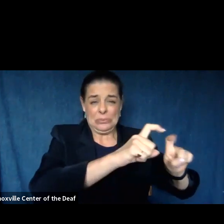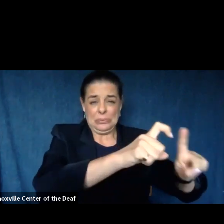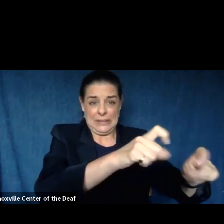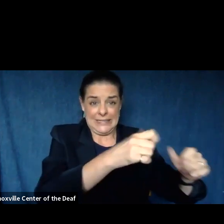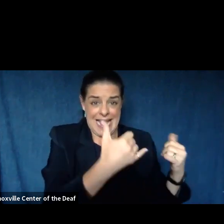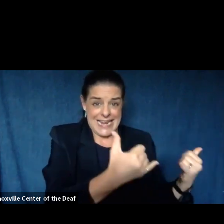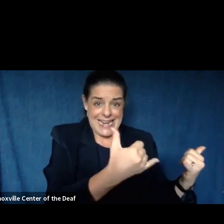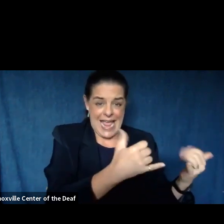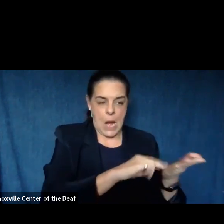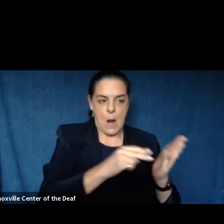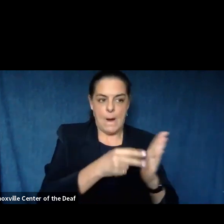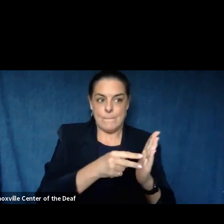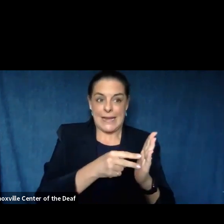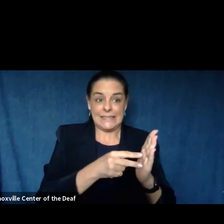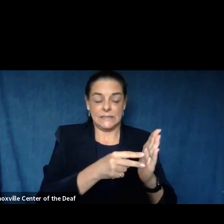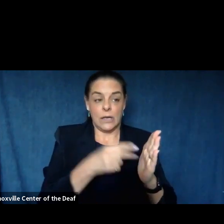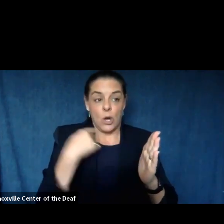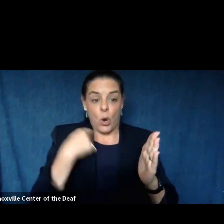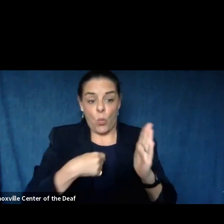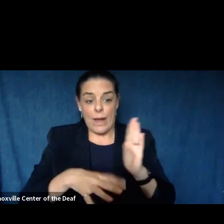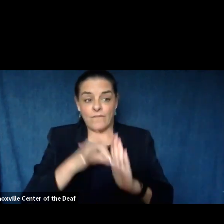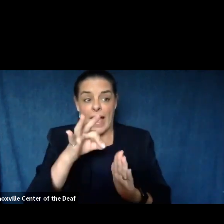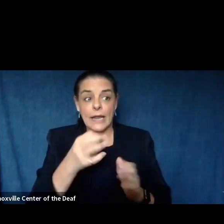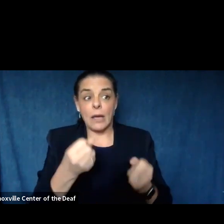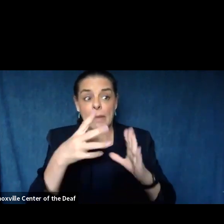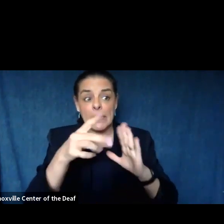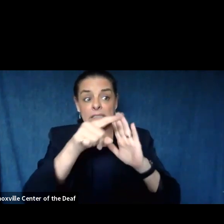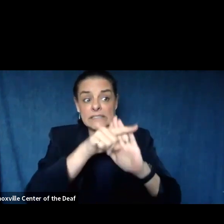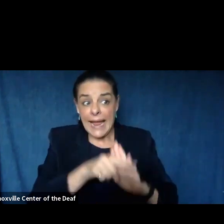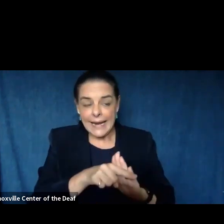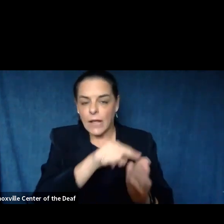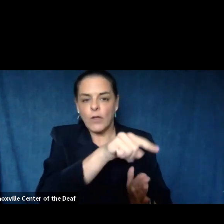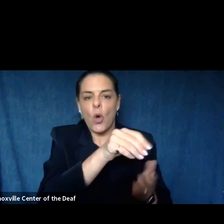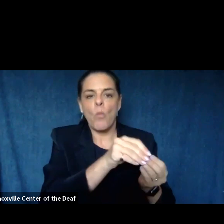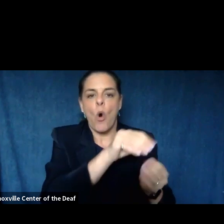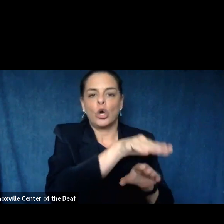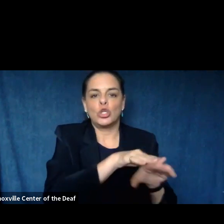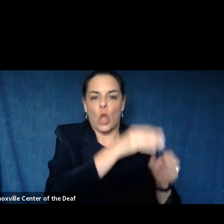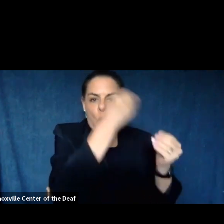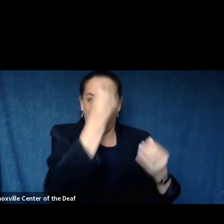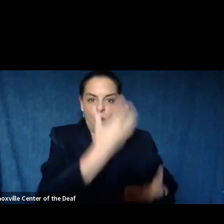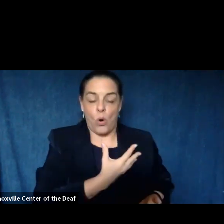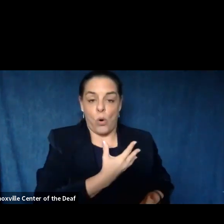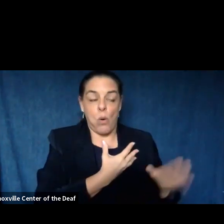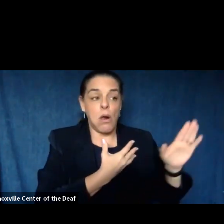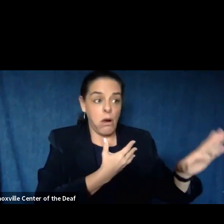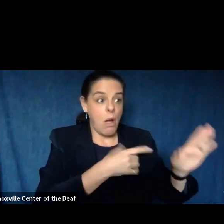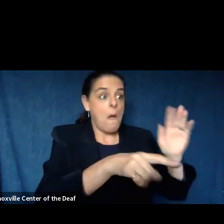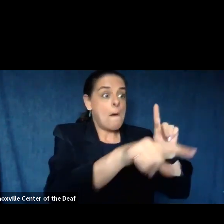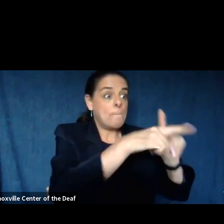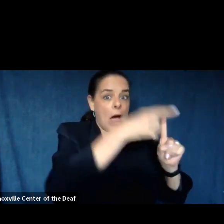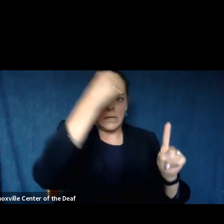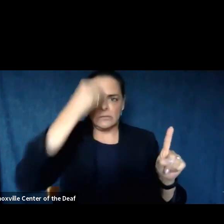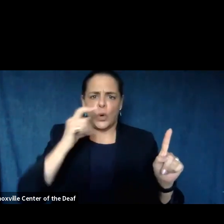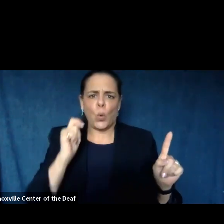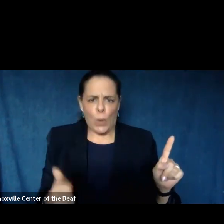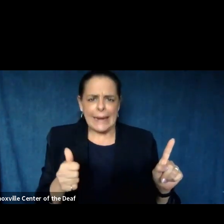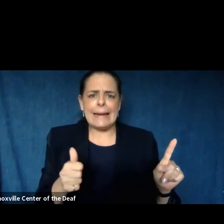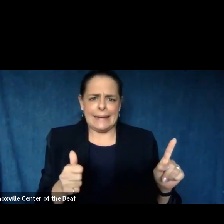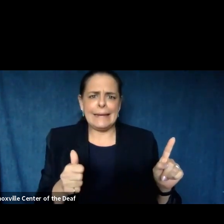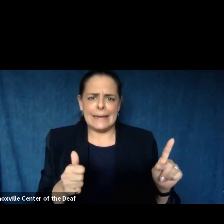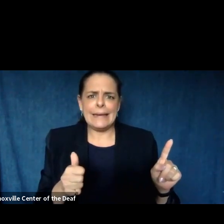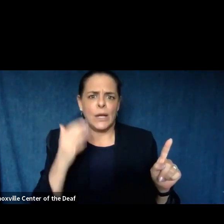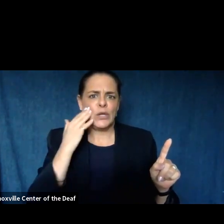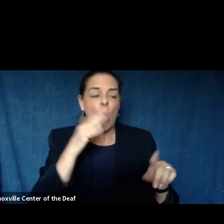about the number of negative tests. We know about the positive tests, we get those, we're good with that, but us knowing about the negative tests,